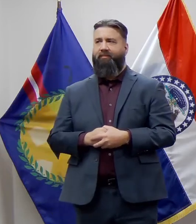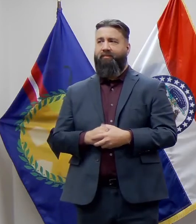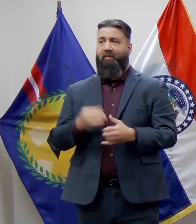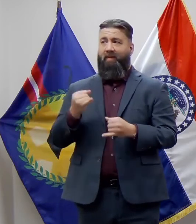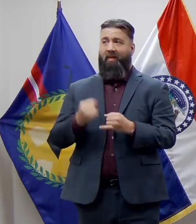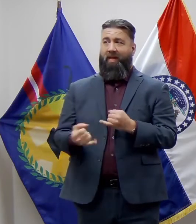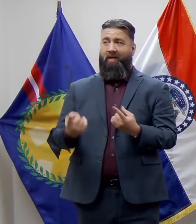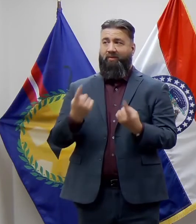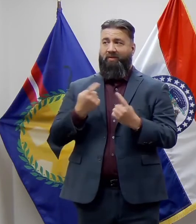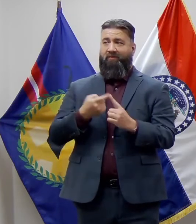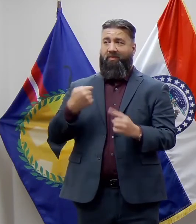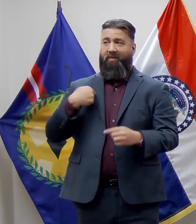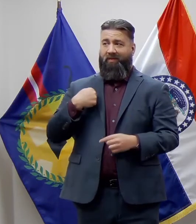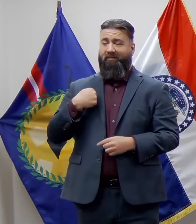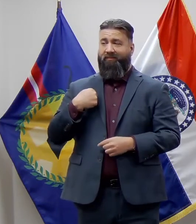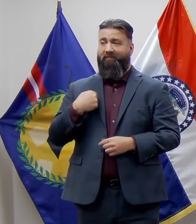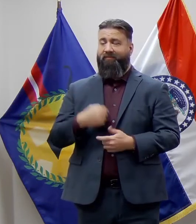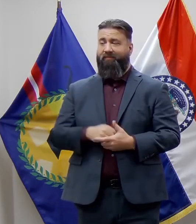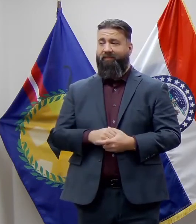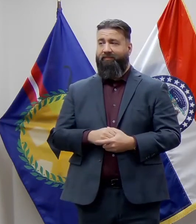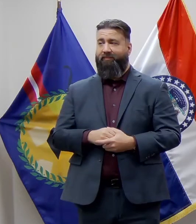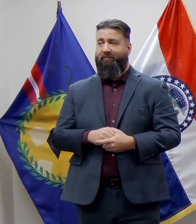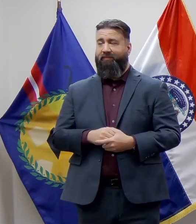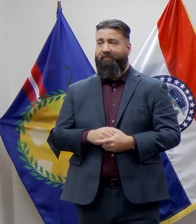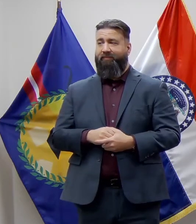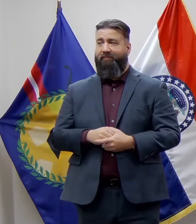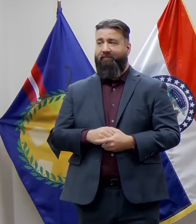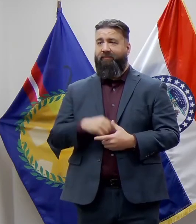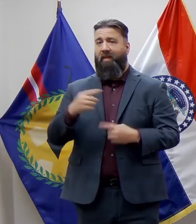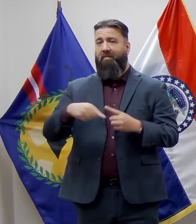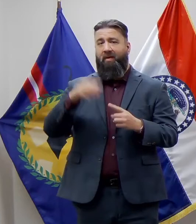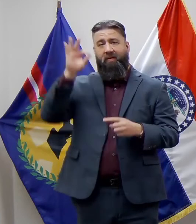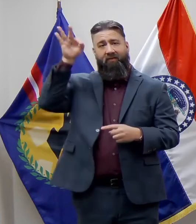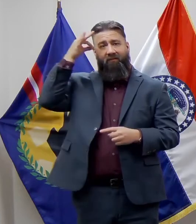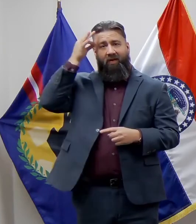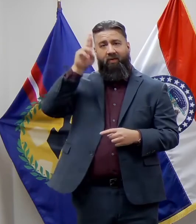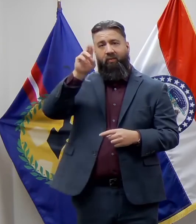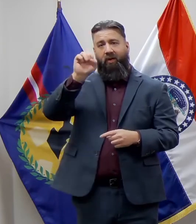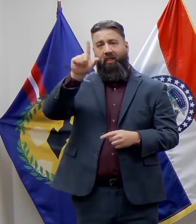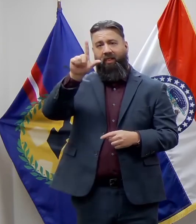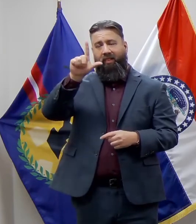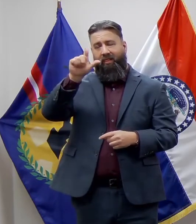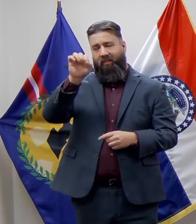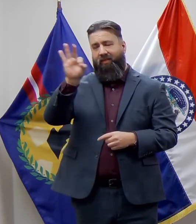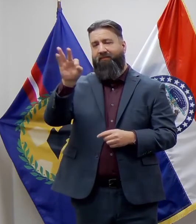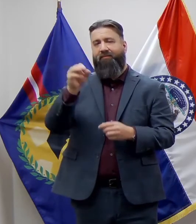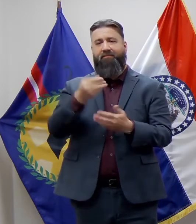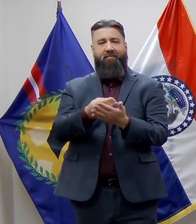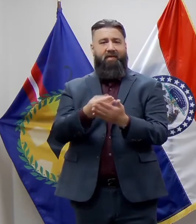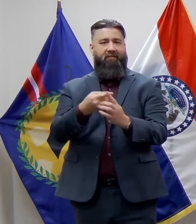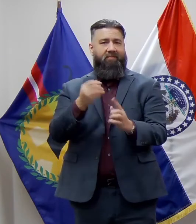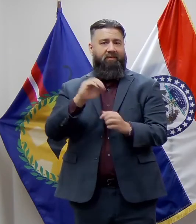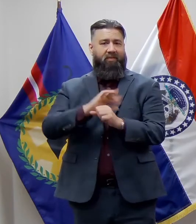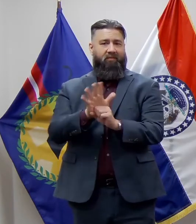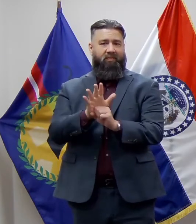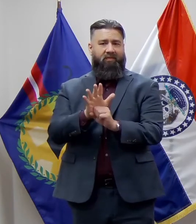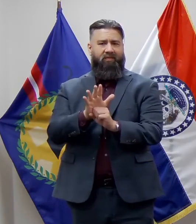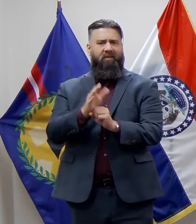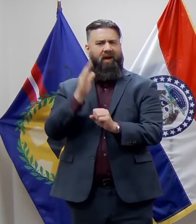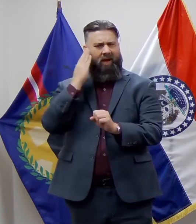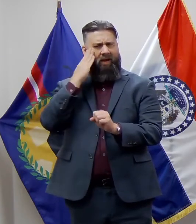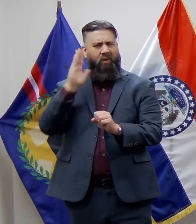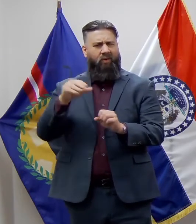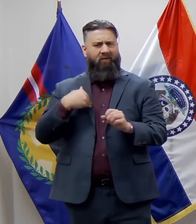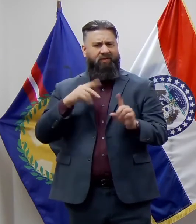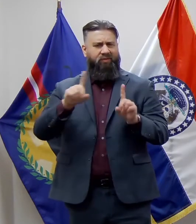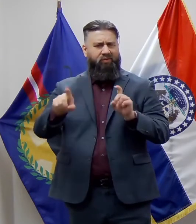Last question from me is about the federal relief funds for COVID. I know you have a survey for that.